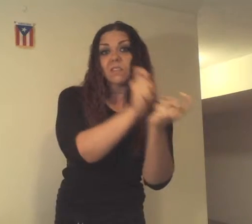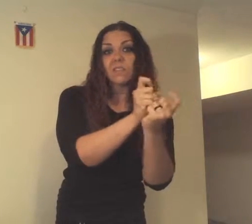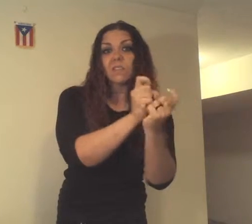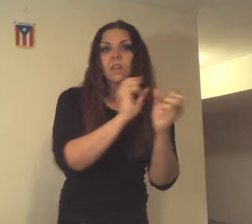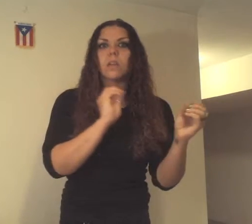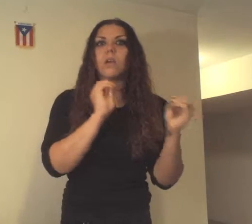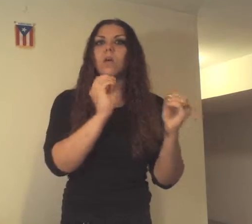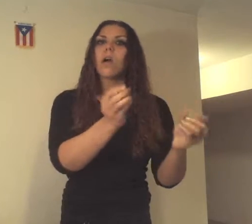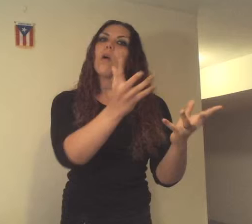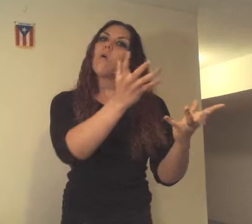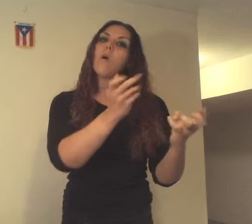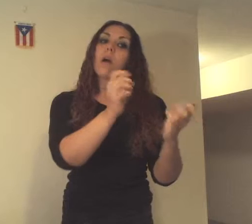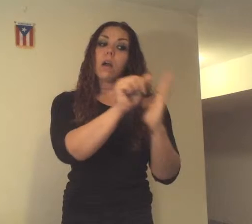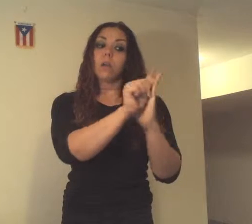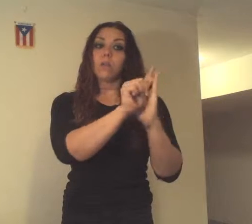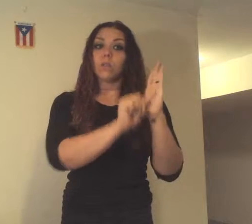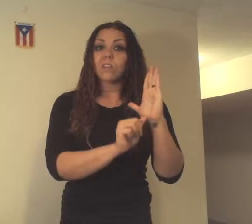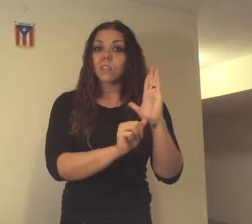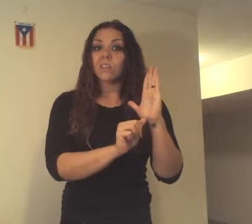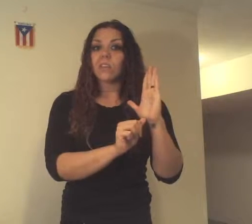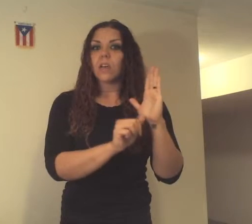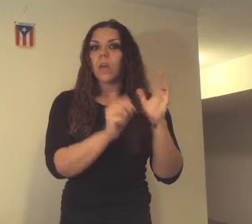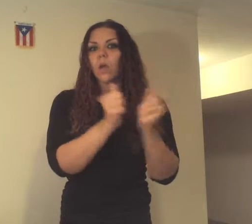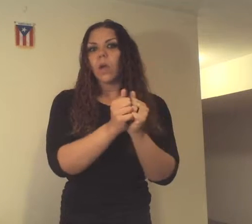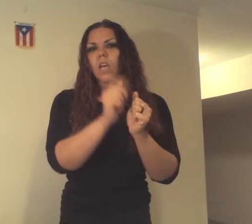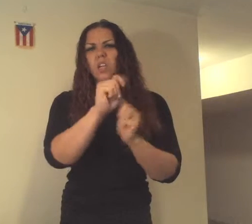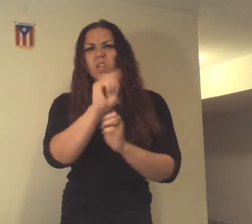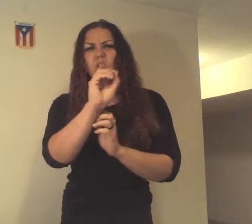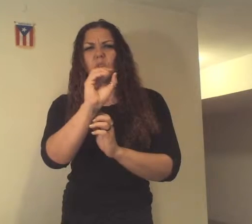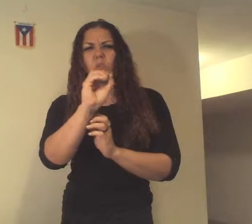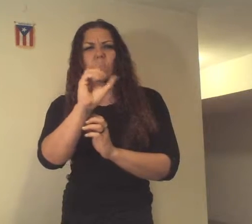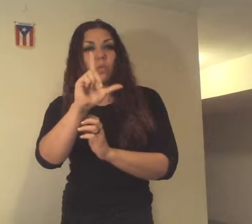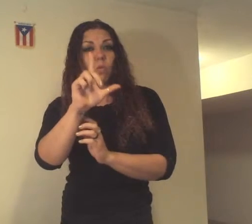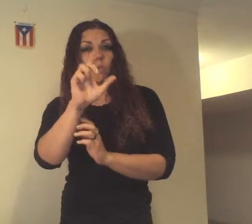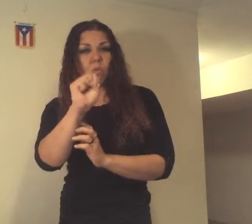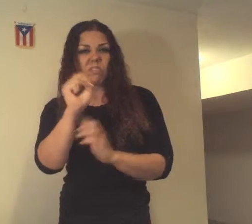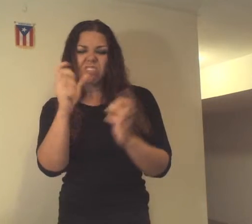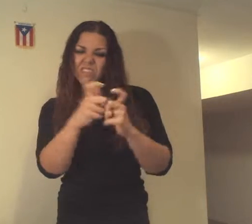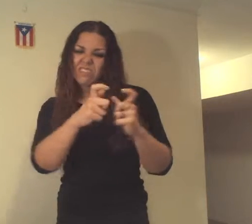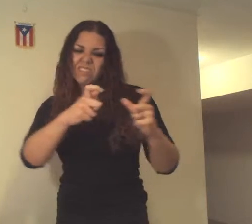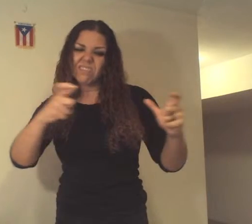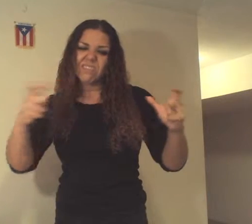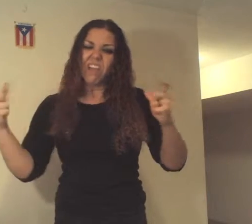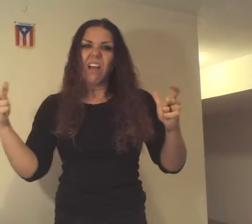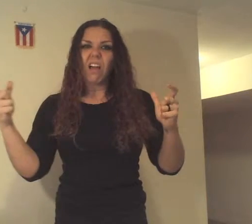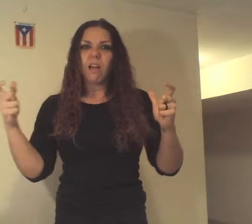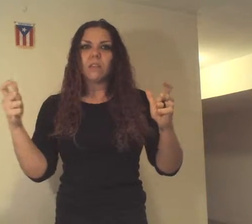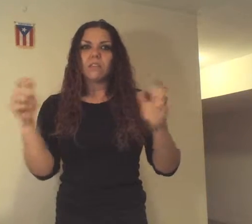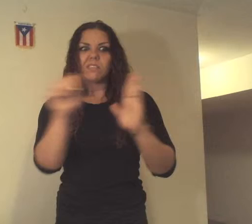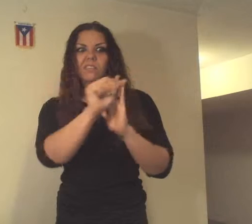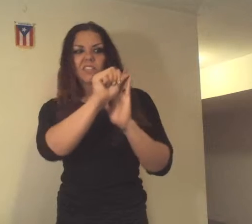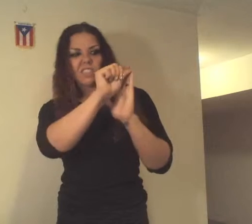operation with tools like these through large incisions that cause a lot of